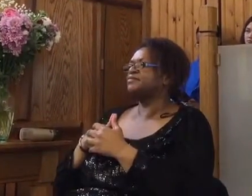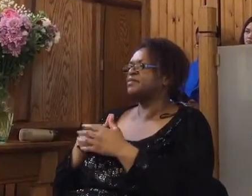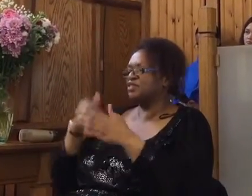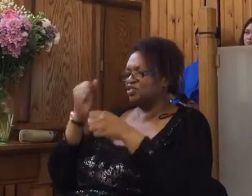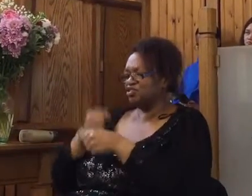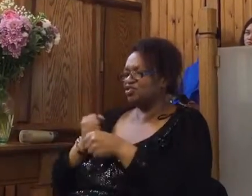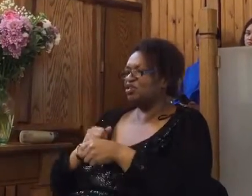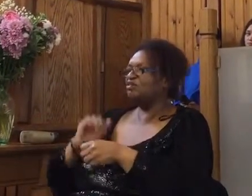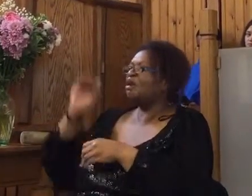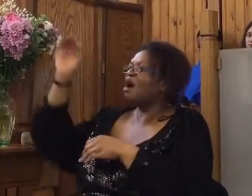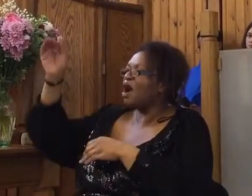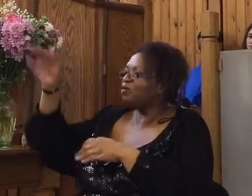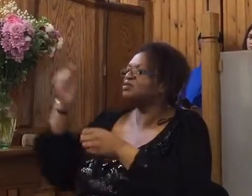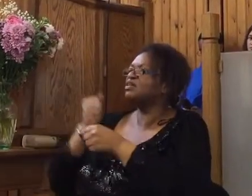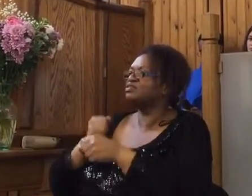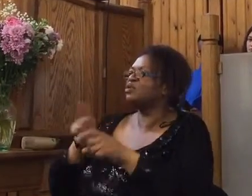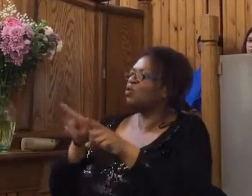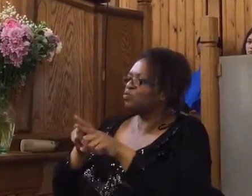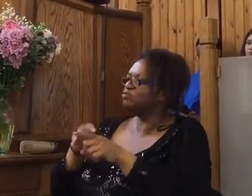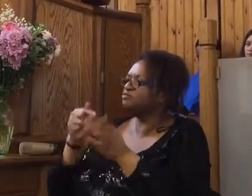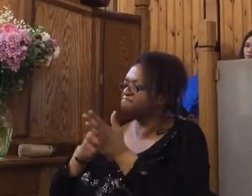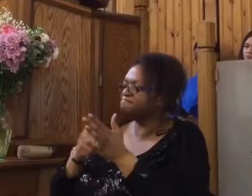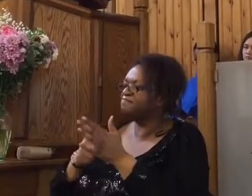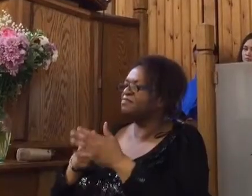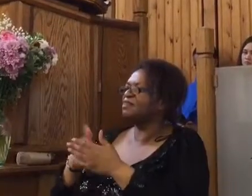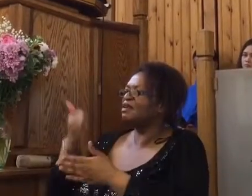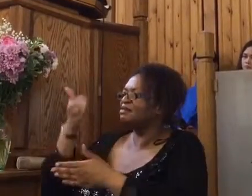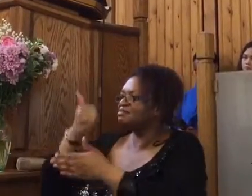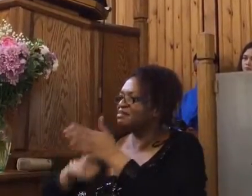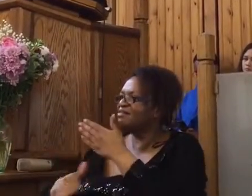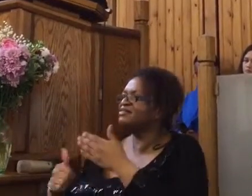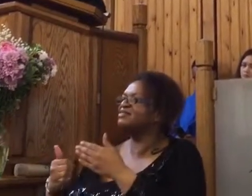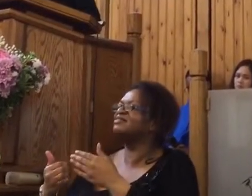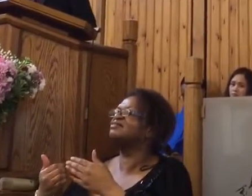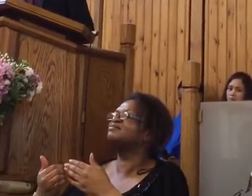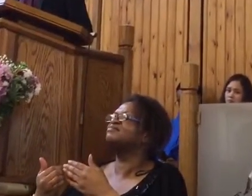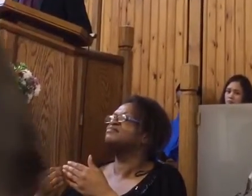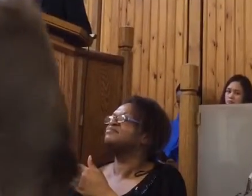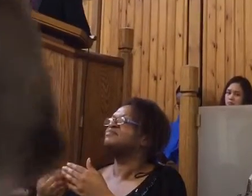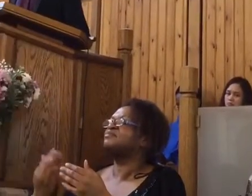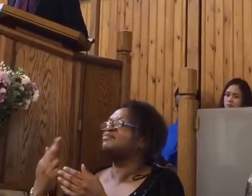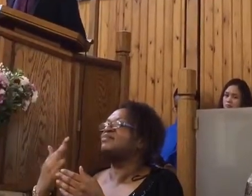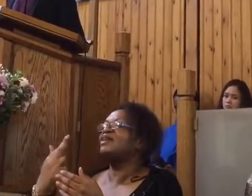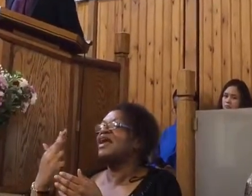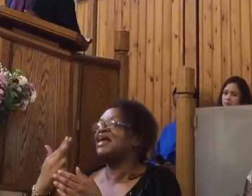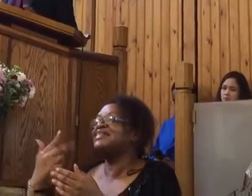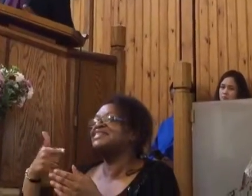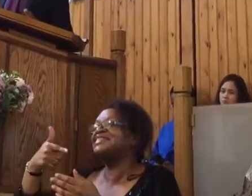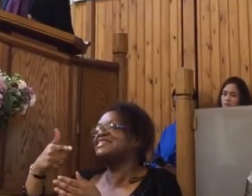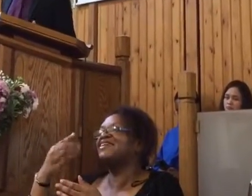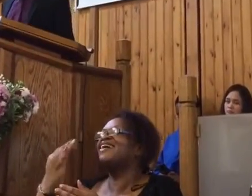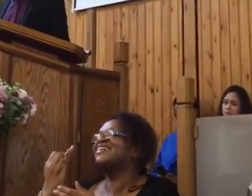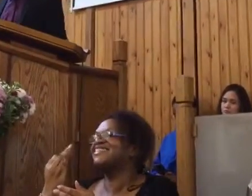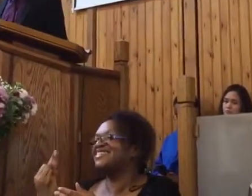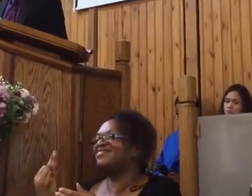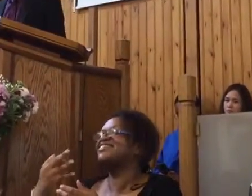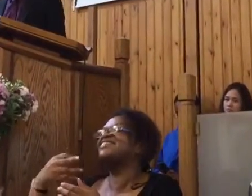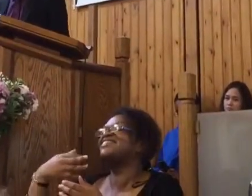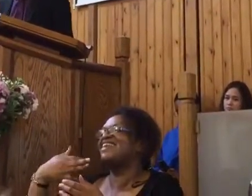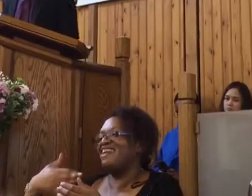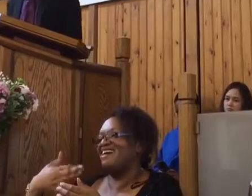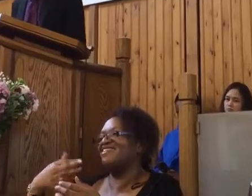It was started by, you know, the MV was started in 1879 by a couple of, you know, of young